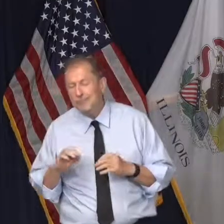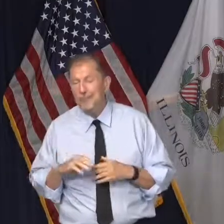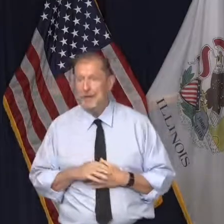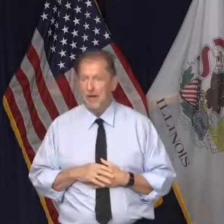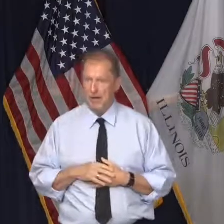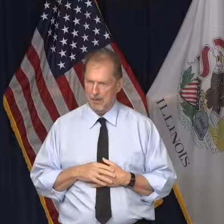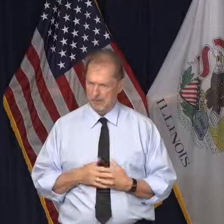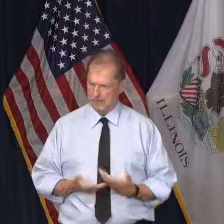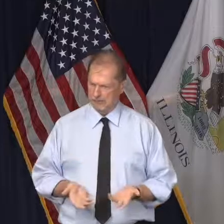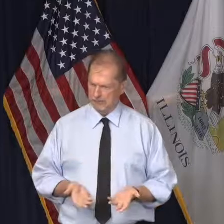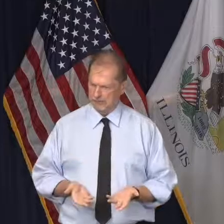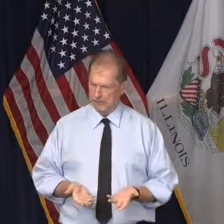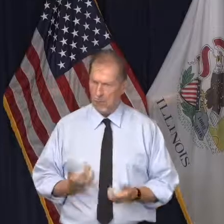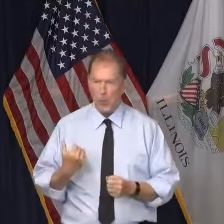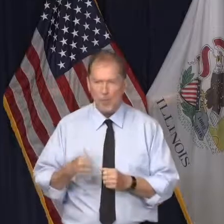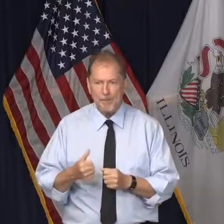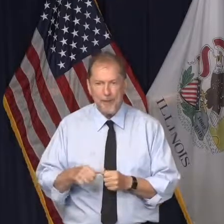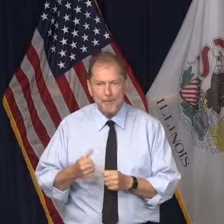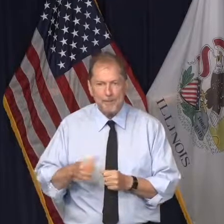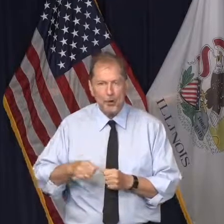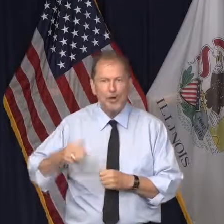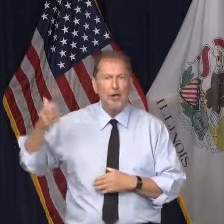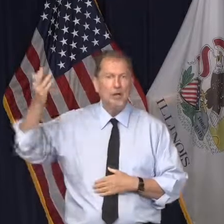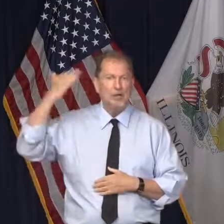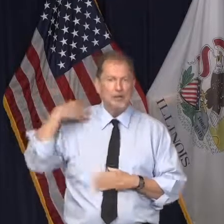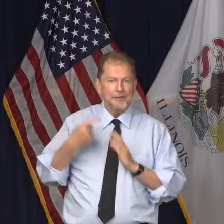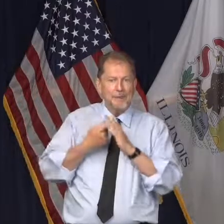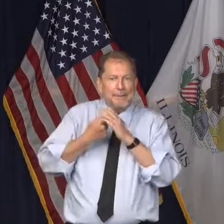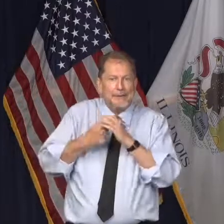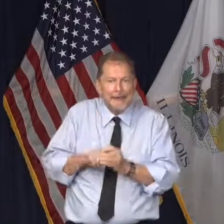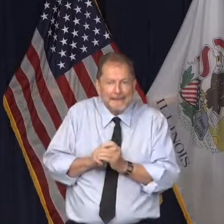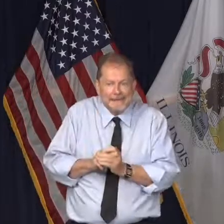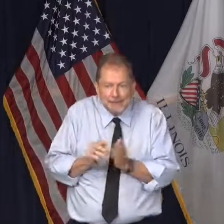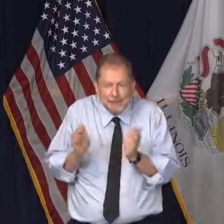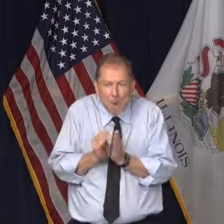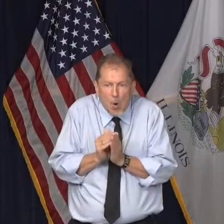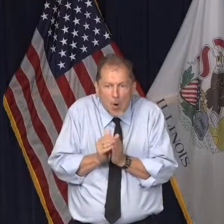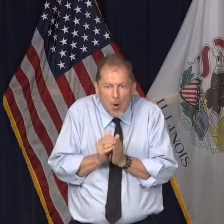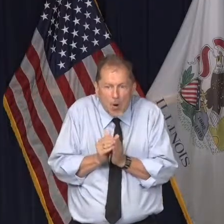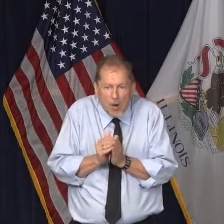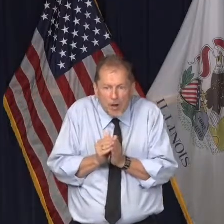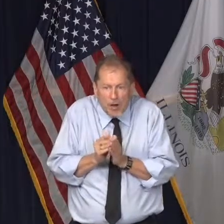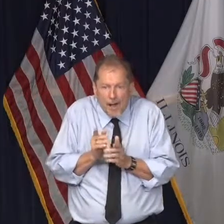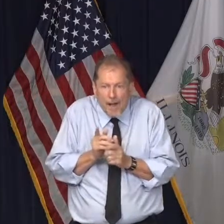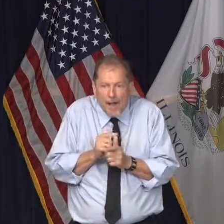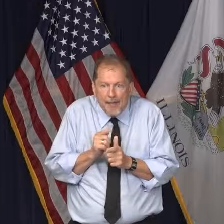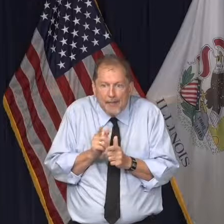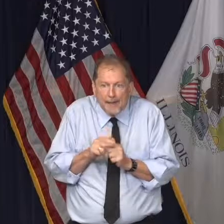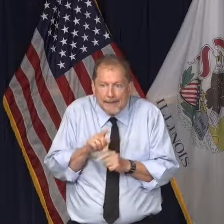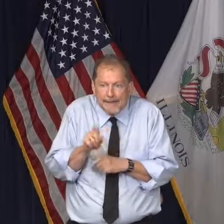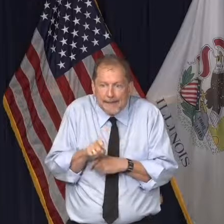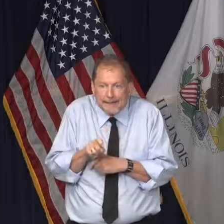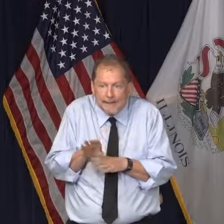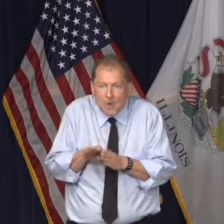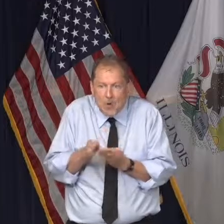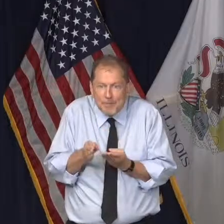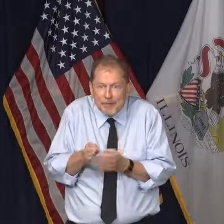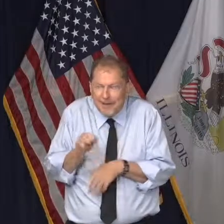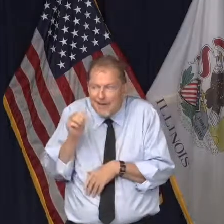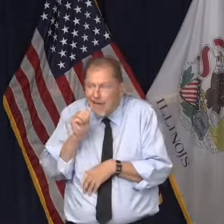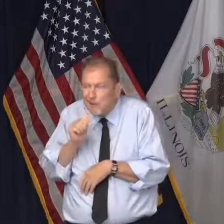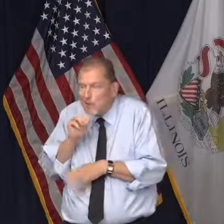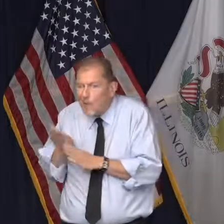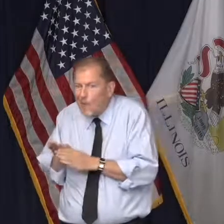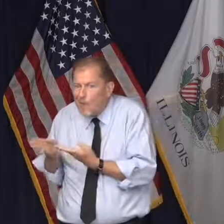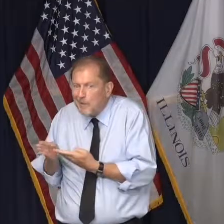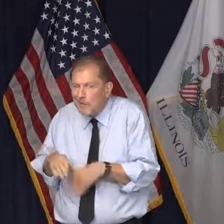small amount for an extended period of time that ultimately led Texas and Arizona and Florida to be in the